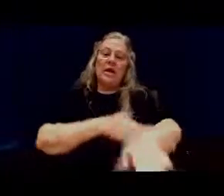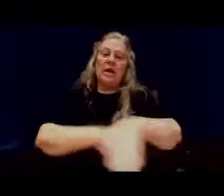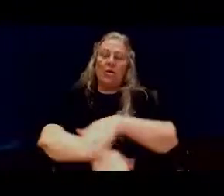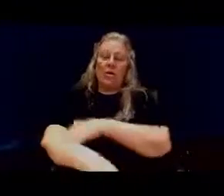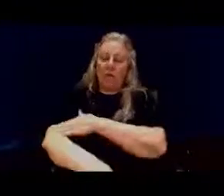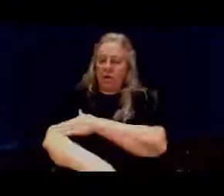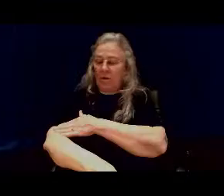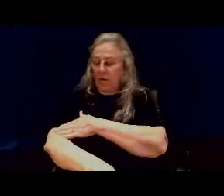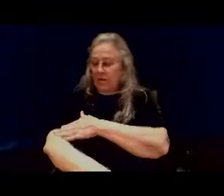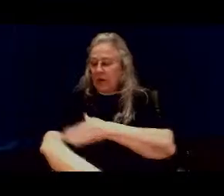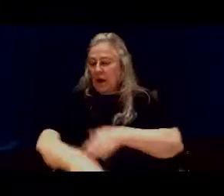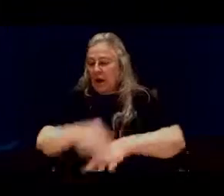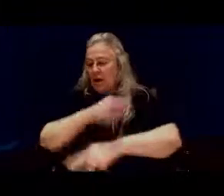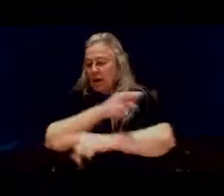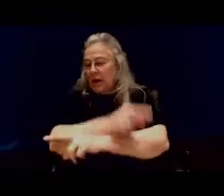everlasting arms.